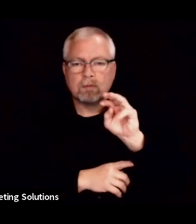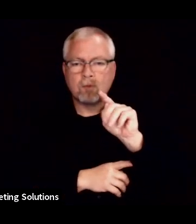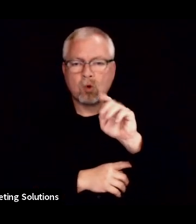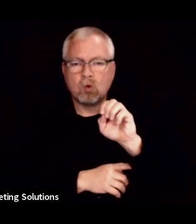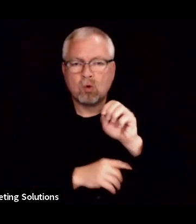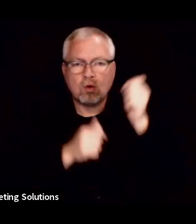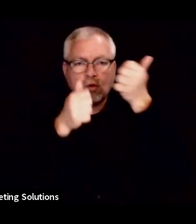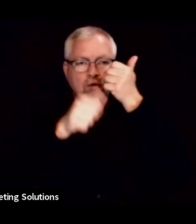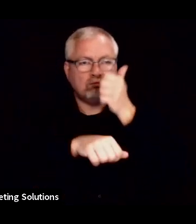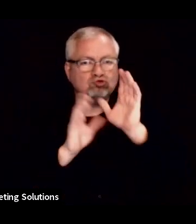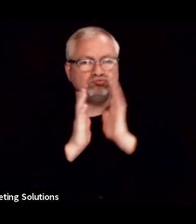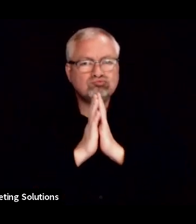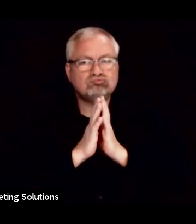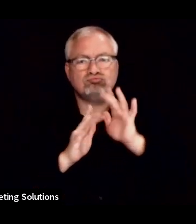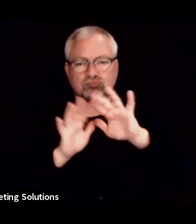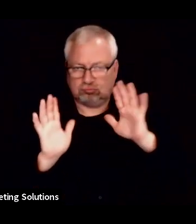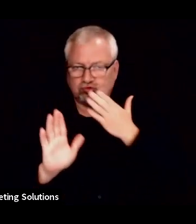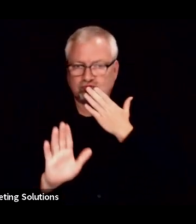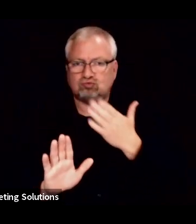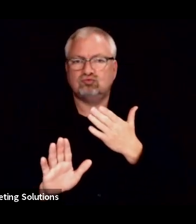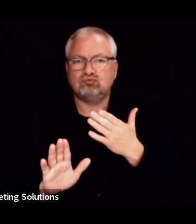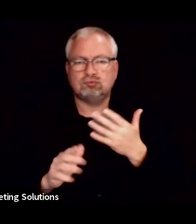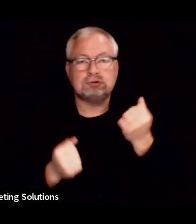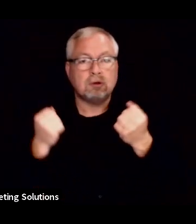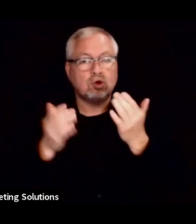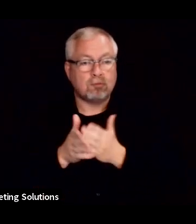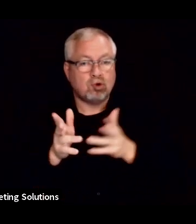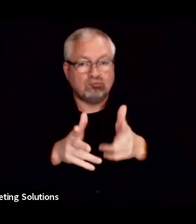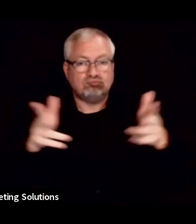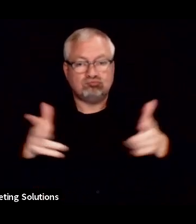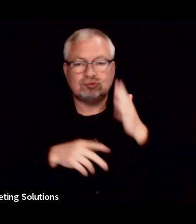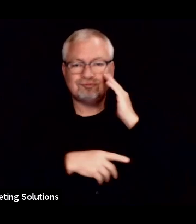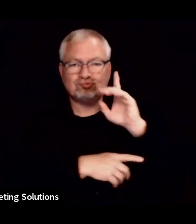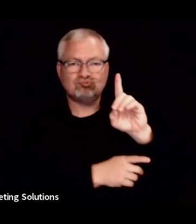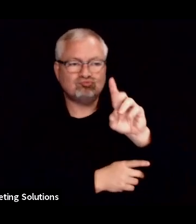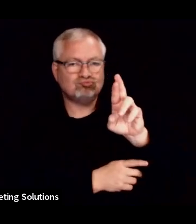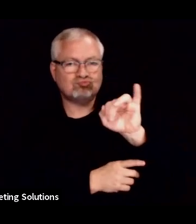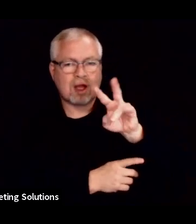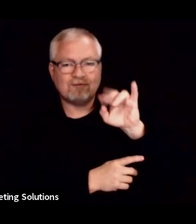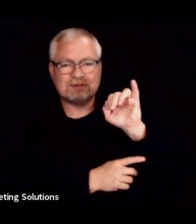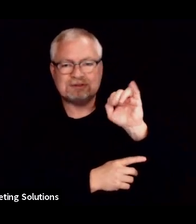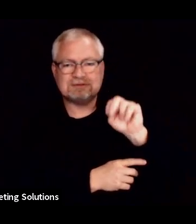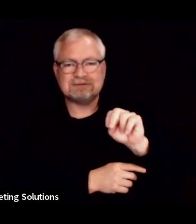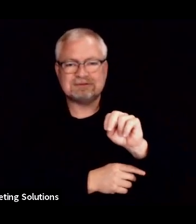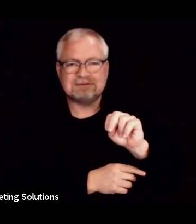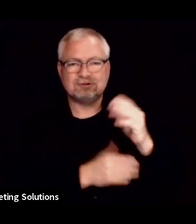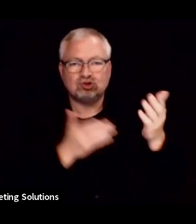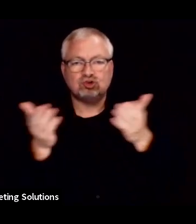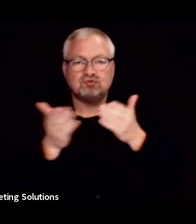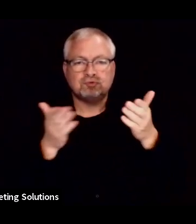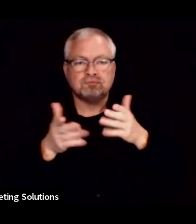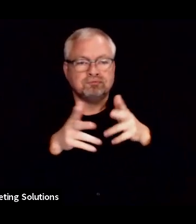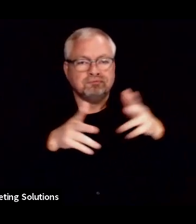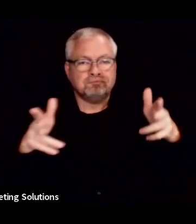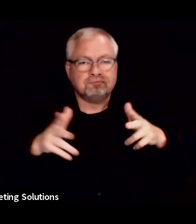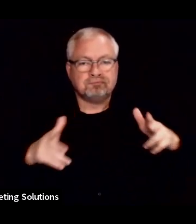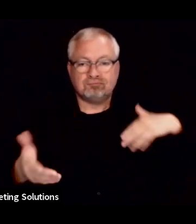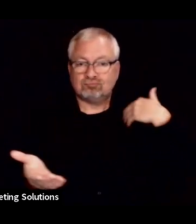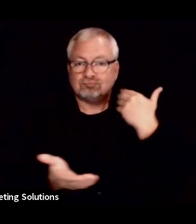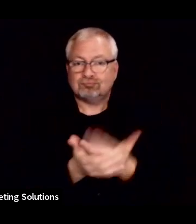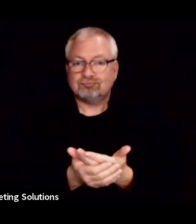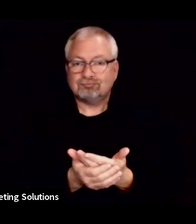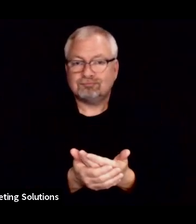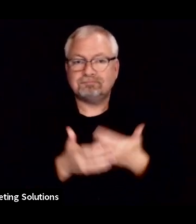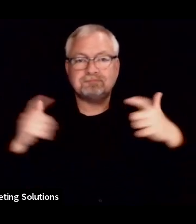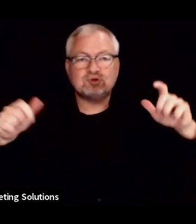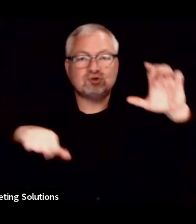some of the drive-in services that have popped up in some places where people are in their cars but together